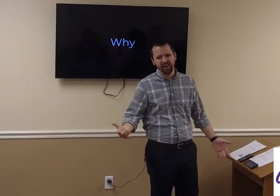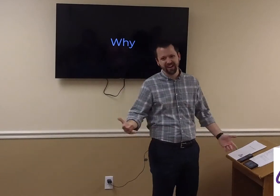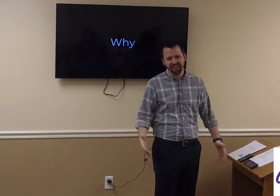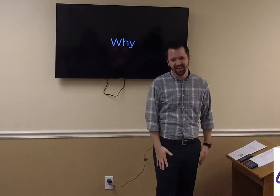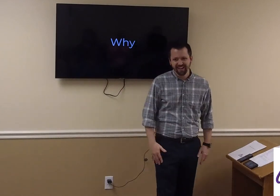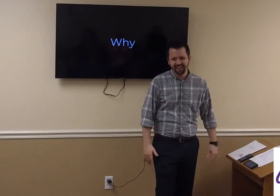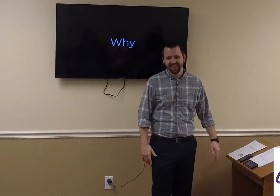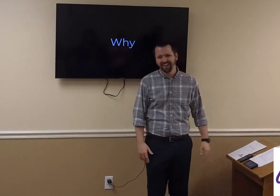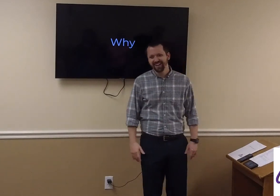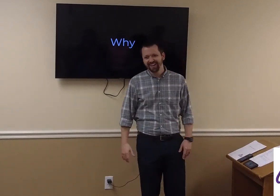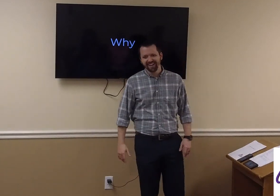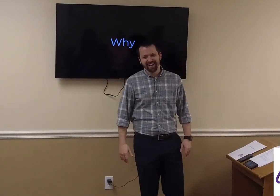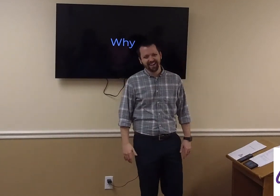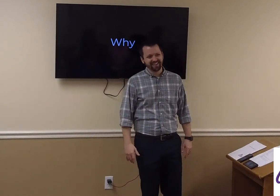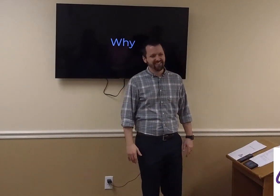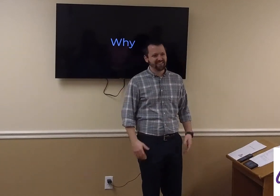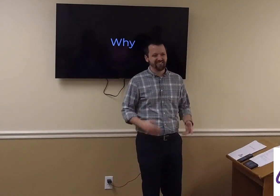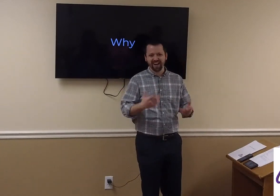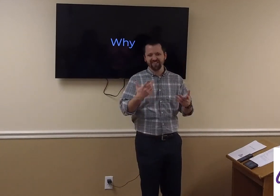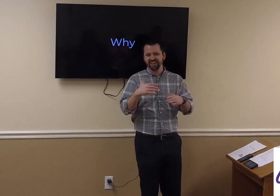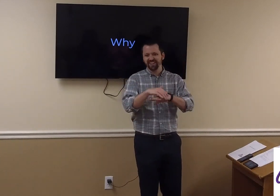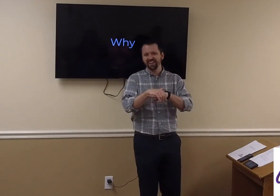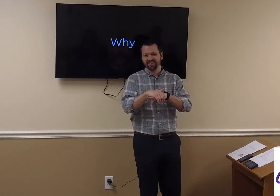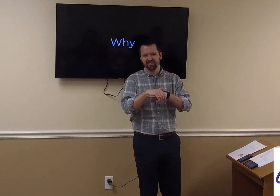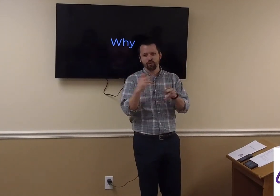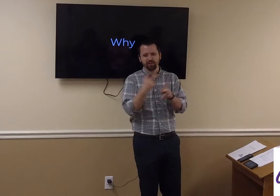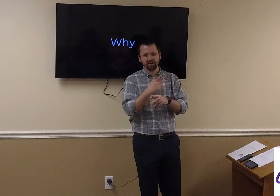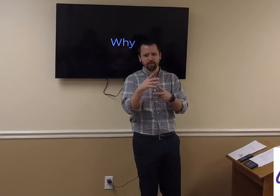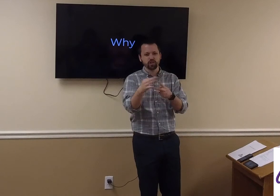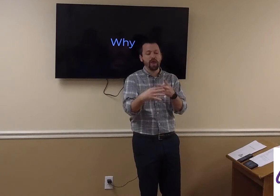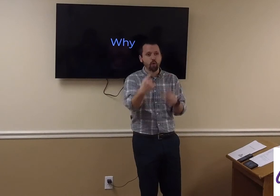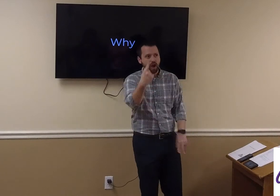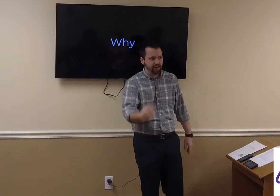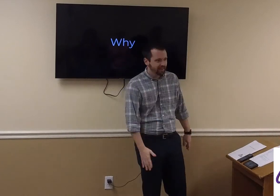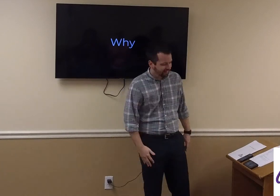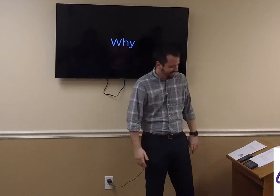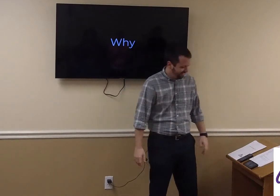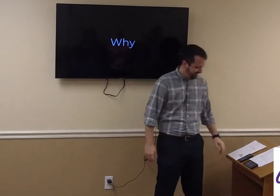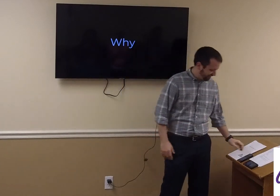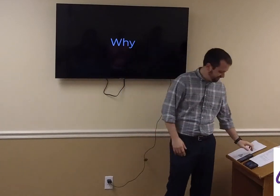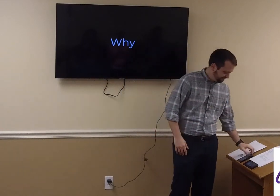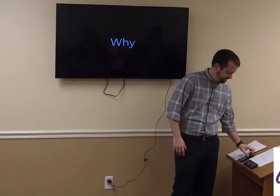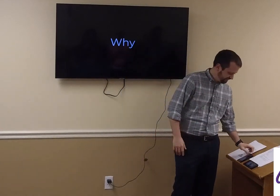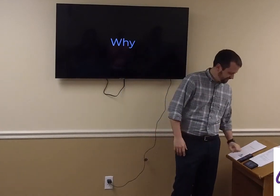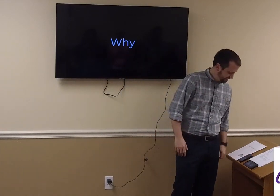on. I know, right? So much slang. I mean, come on. I mean, English is the worst when it comes to just pick one. Yeah. So,